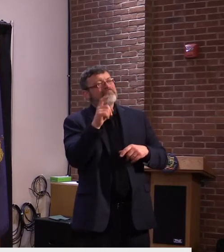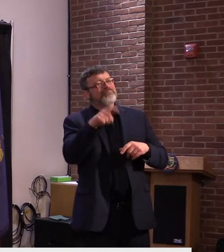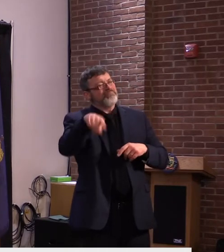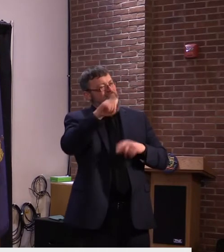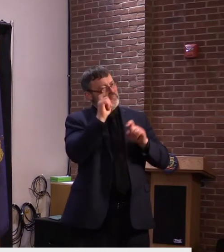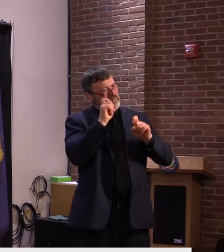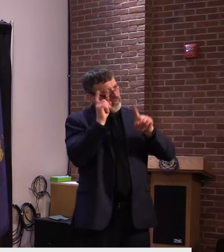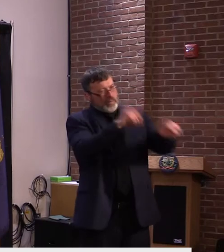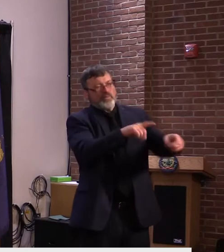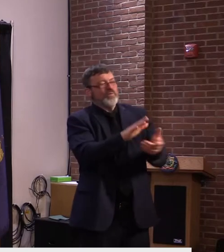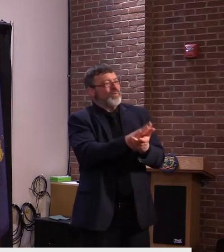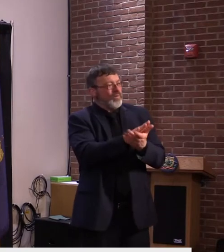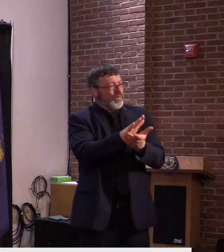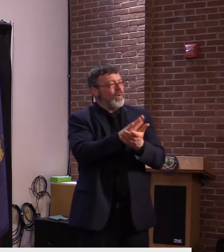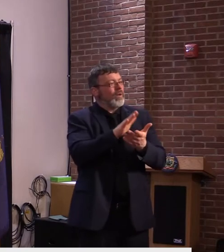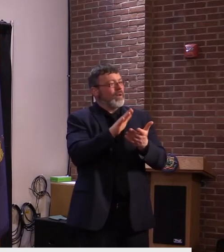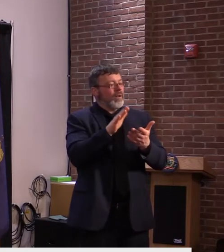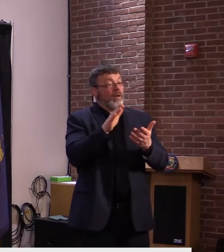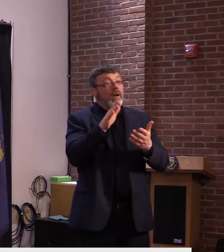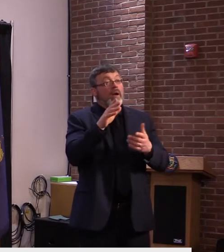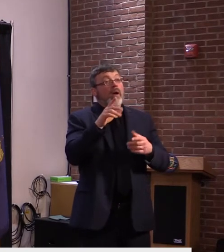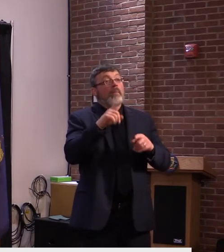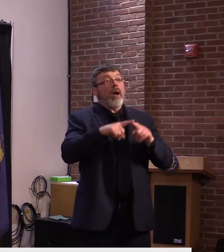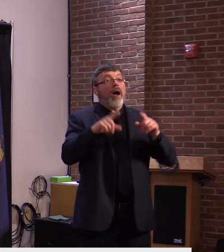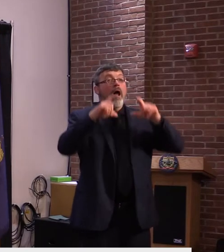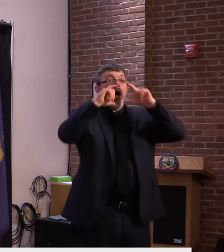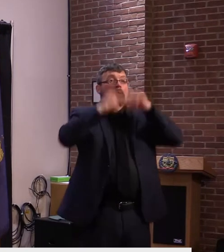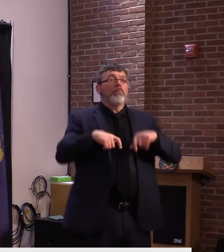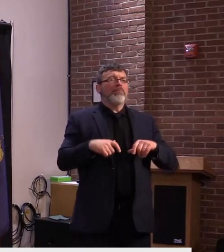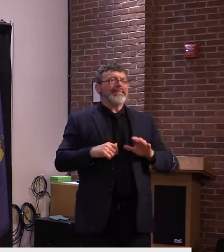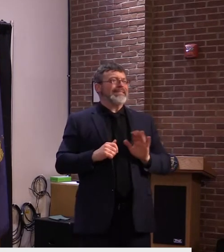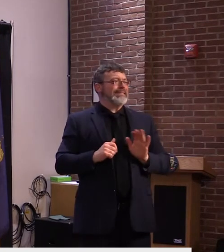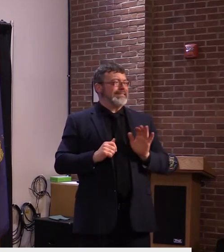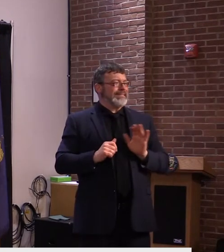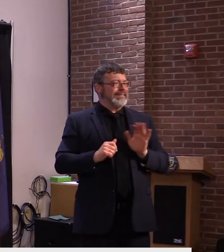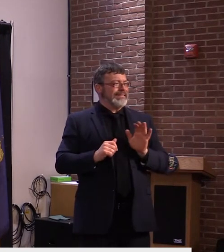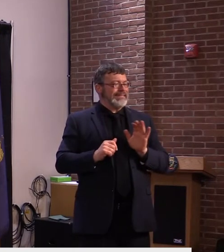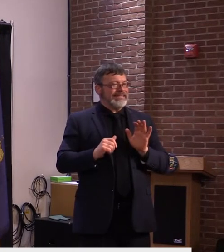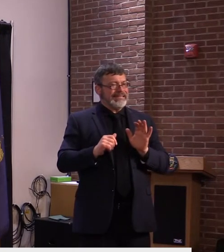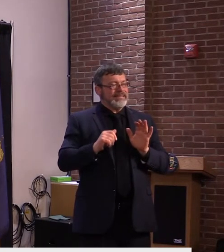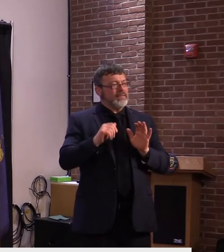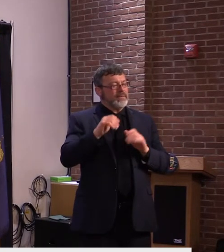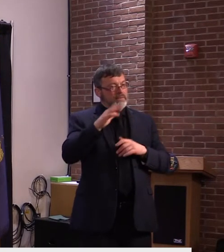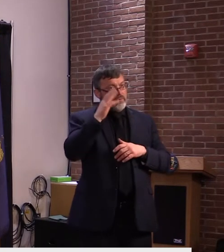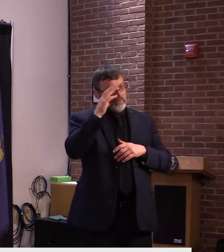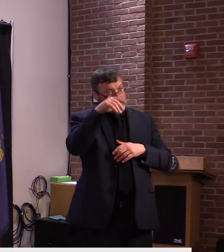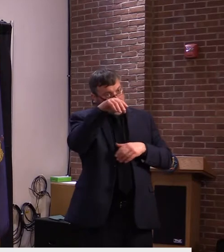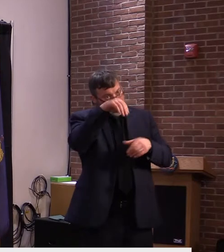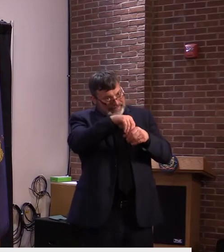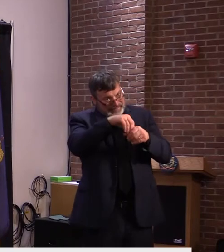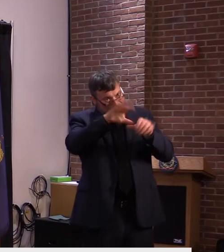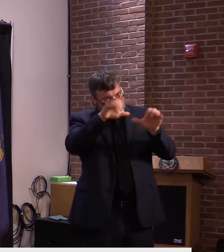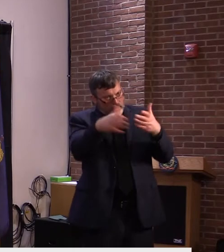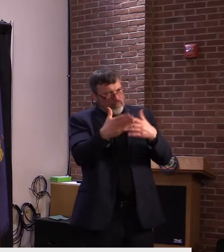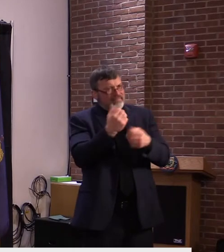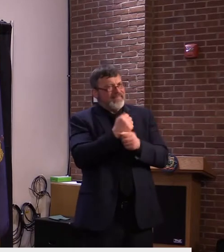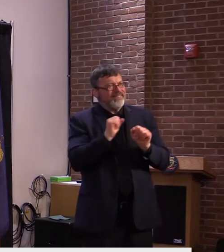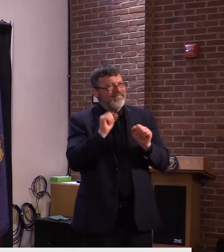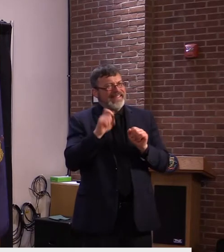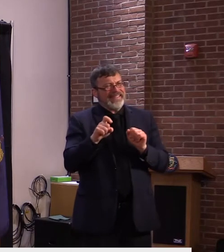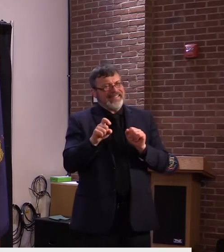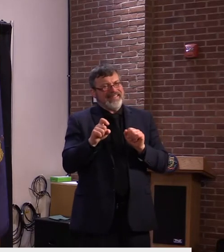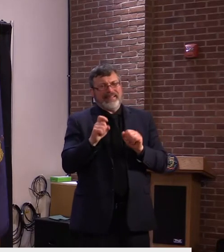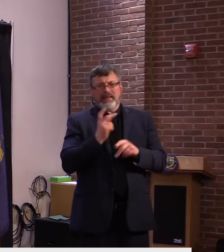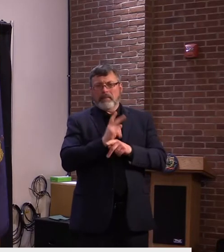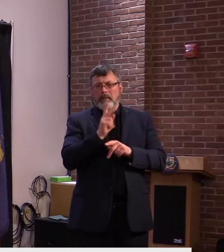not, it was important to get them to in-person instruction. So we're well aware of this.